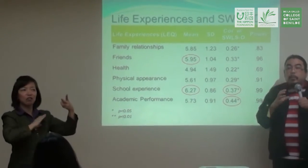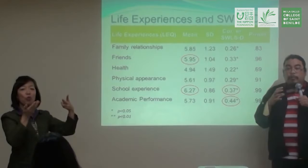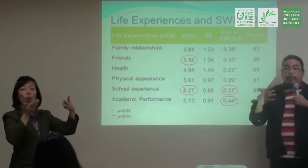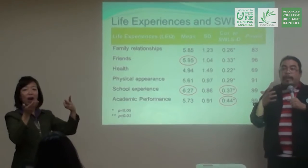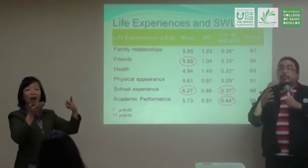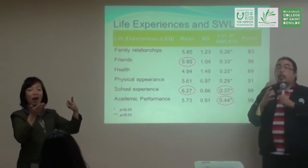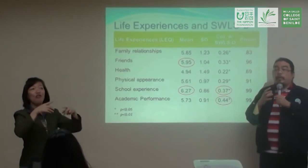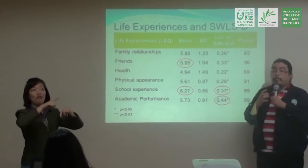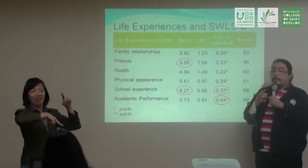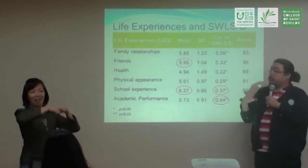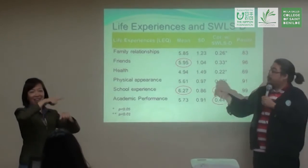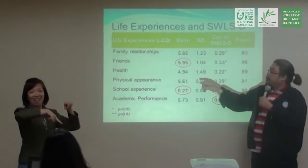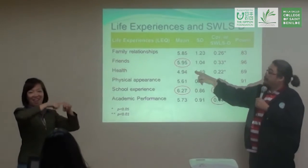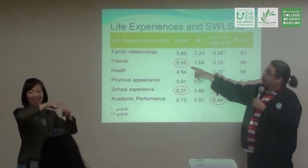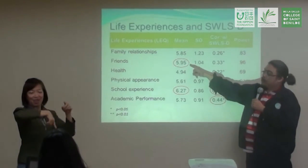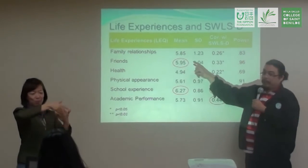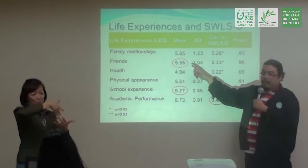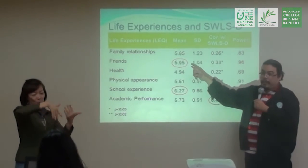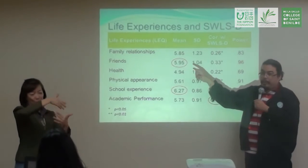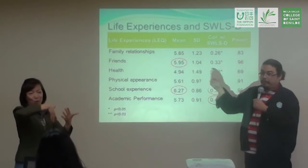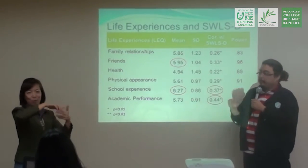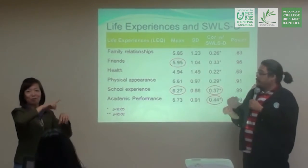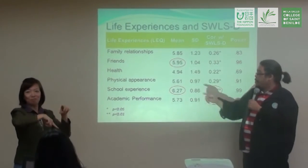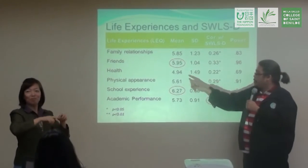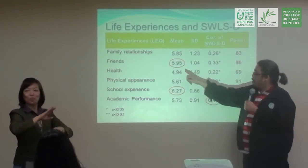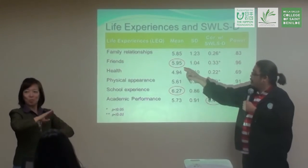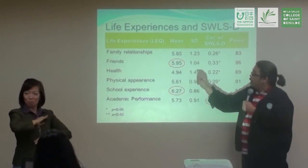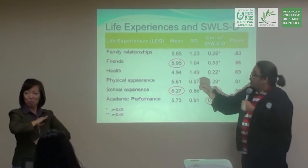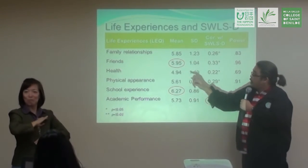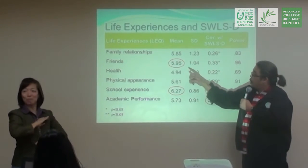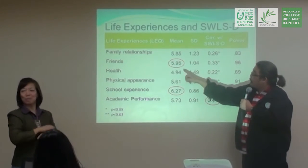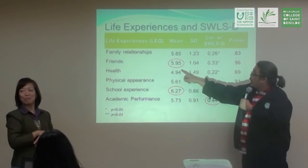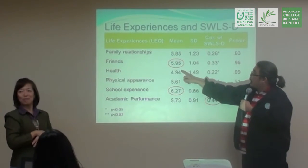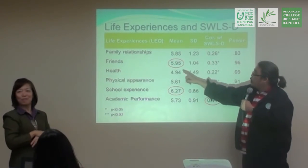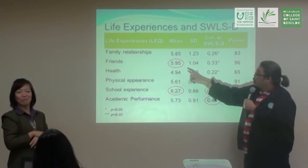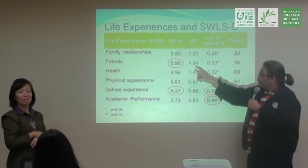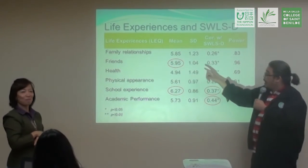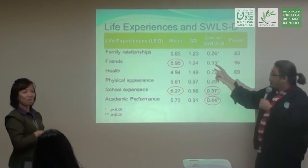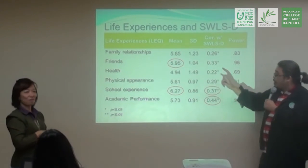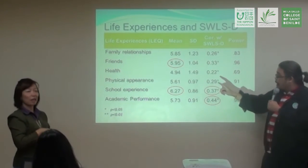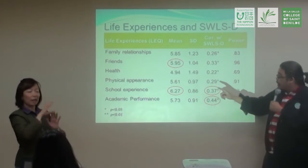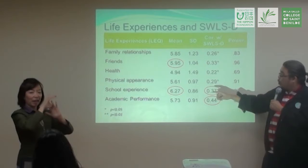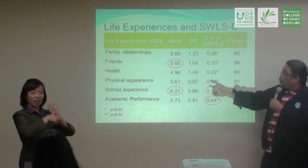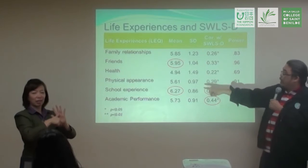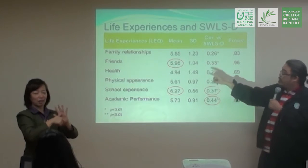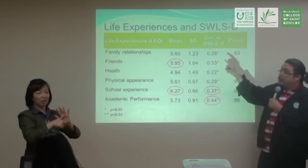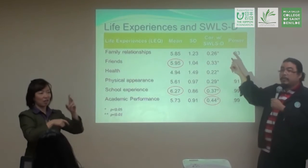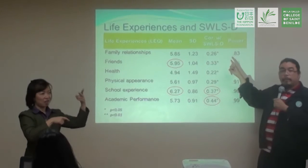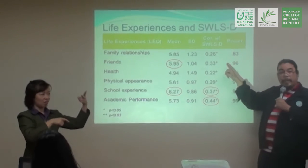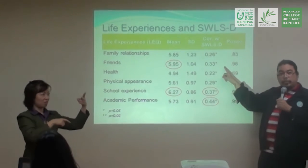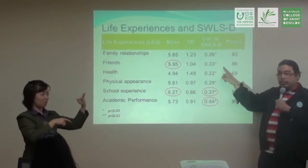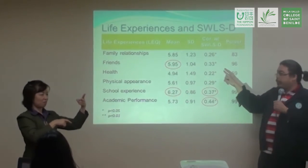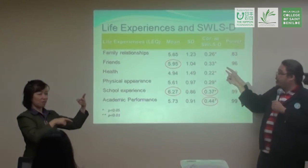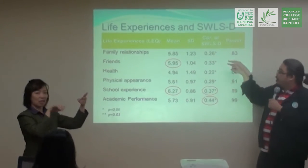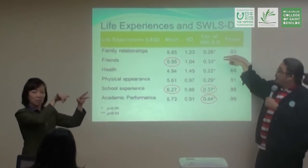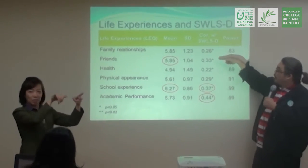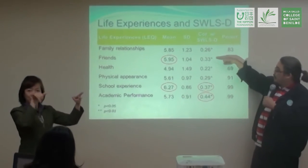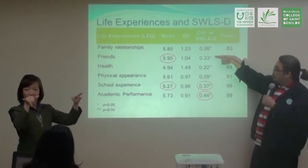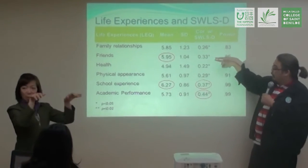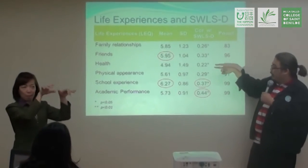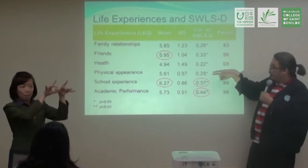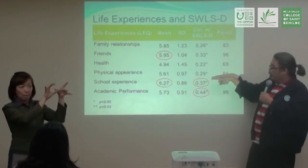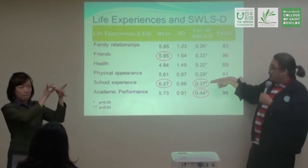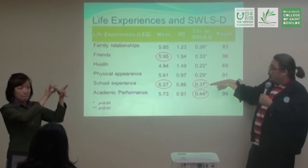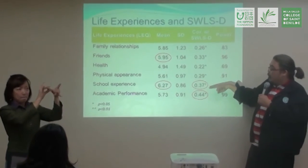happiness being with friends for years. Okay. Now, when I correlated it with the measure,